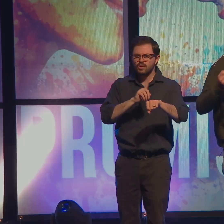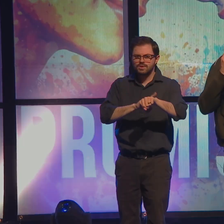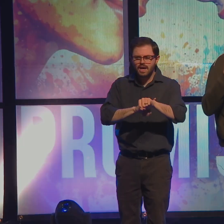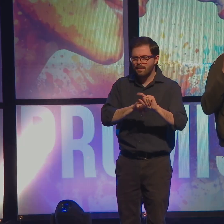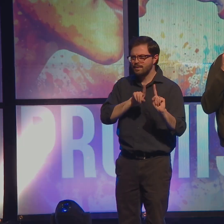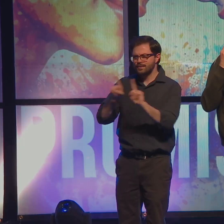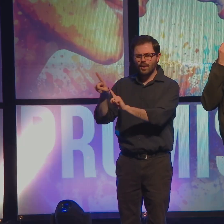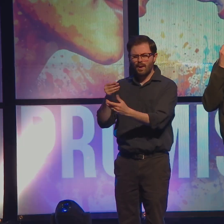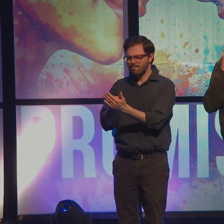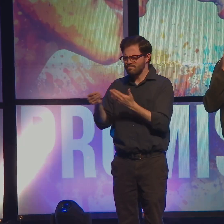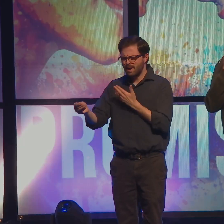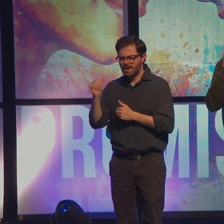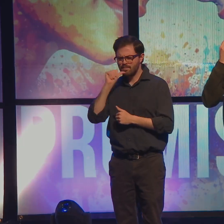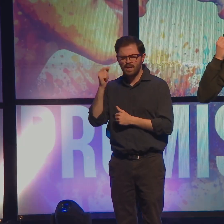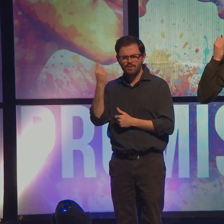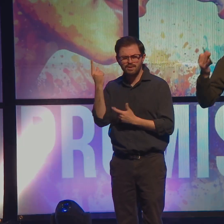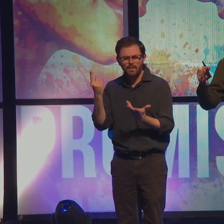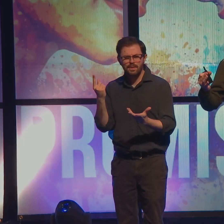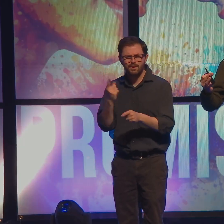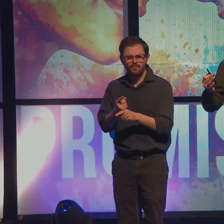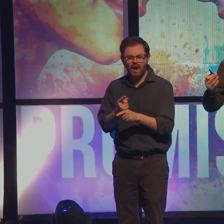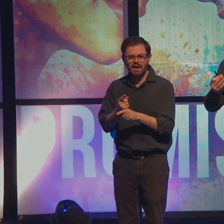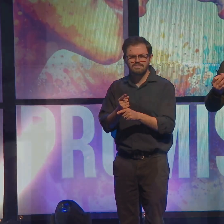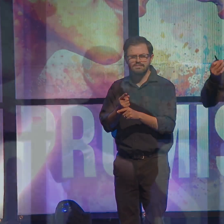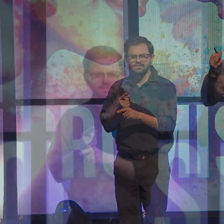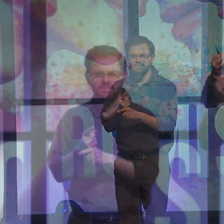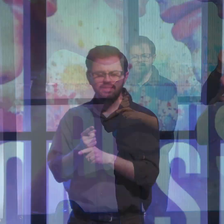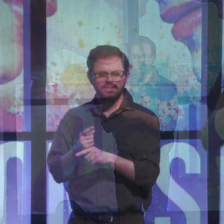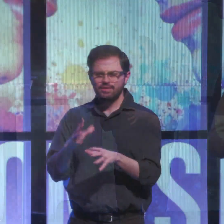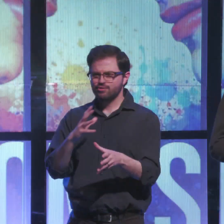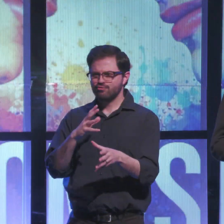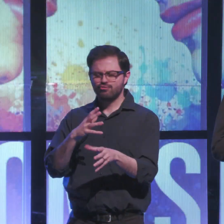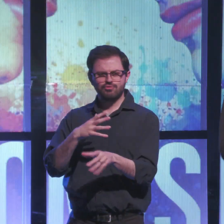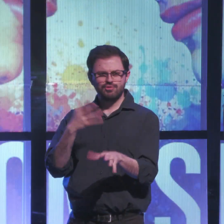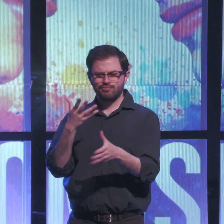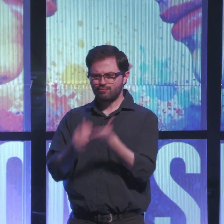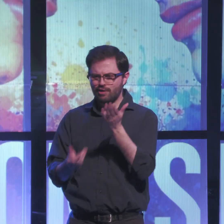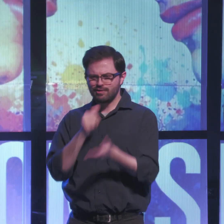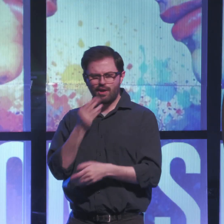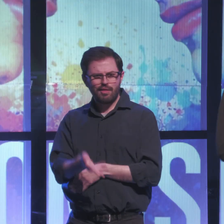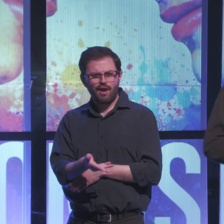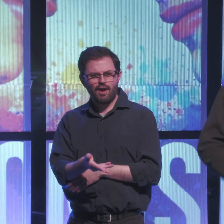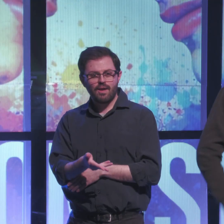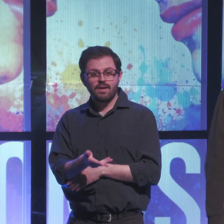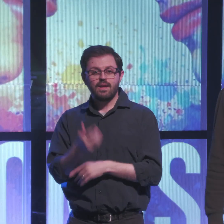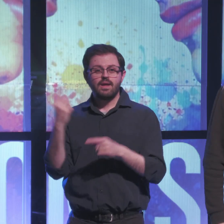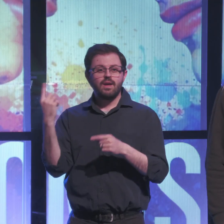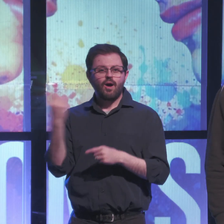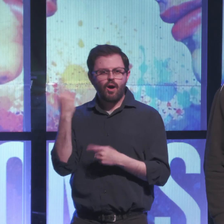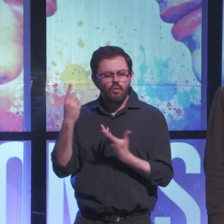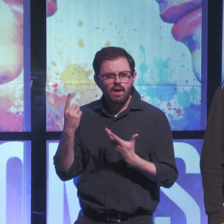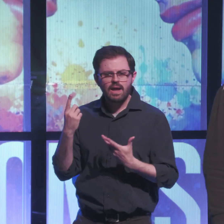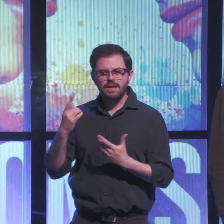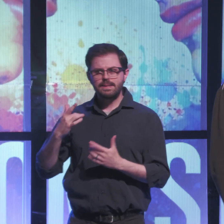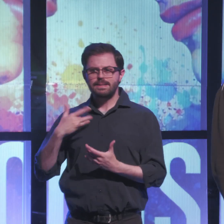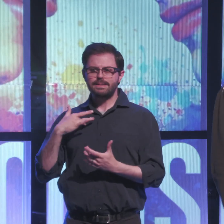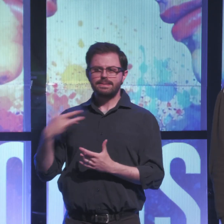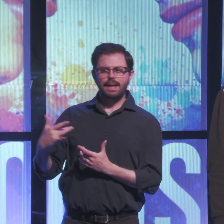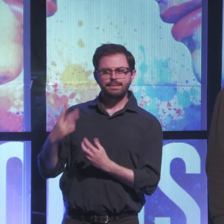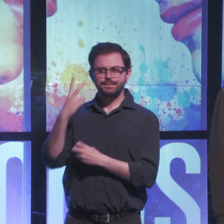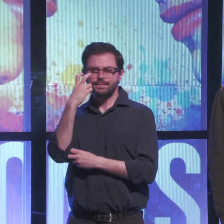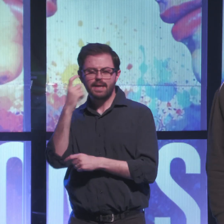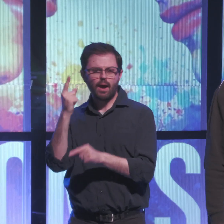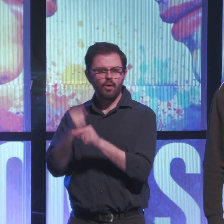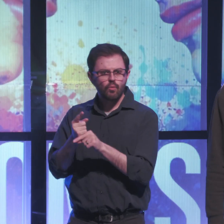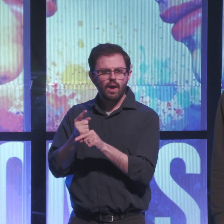Like what, he's just gone, right? And for a person who already has a disposition towards doubt, right? Like this